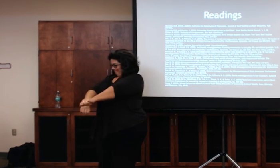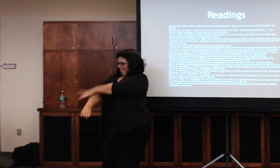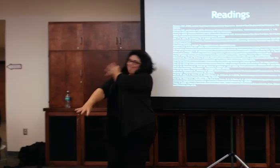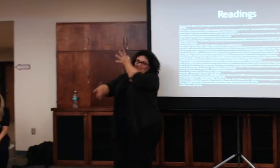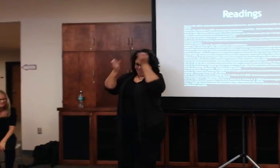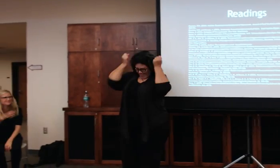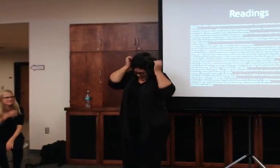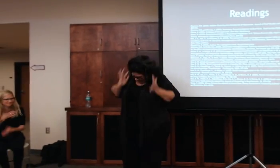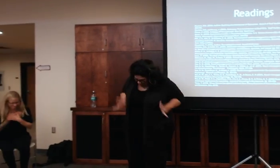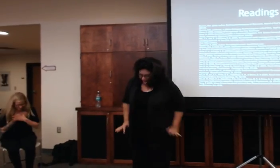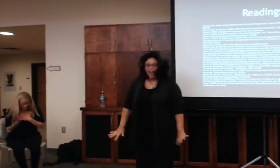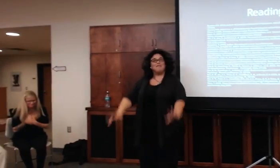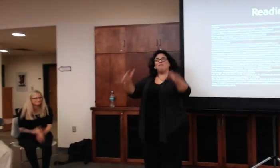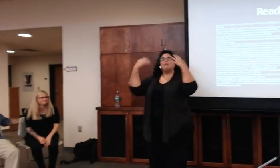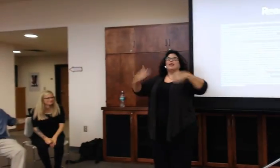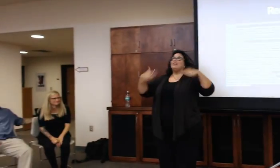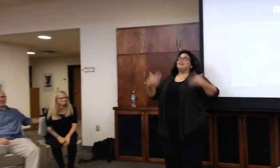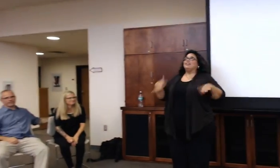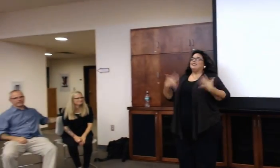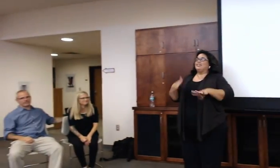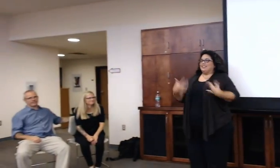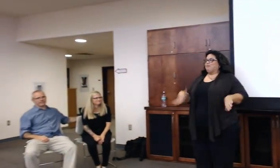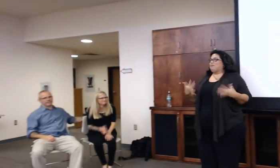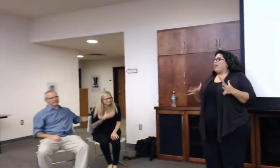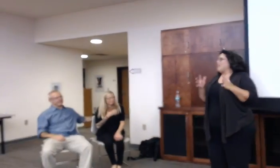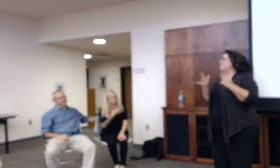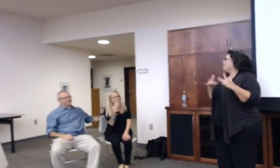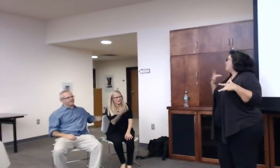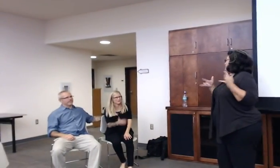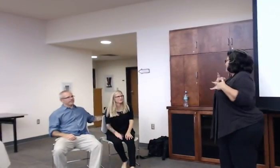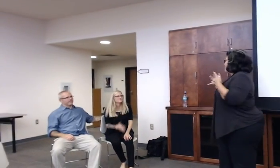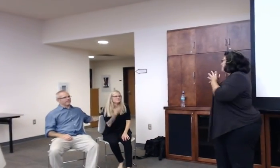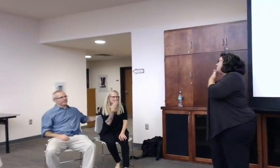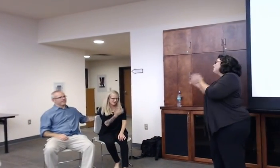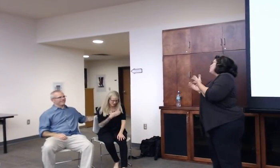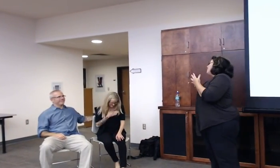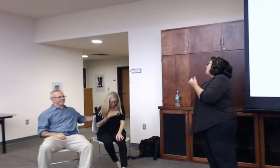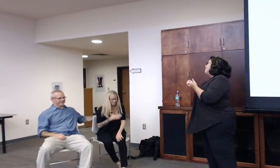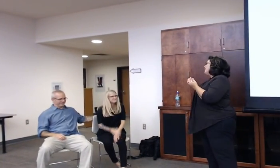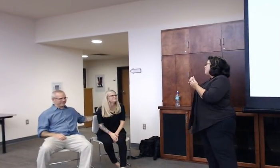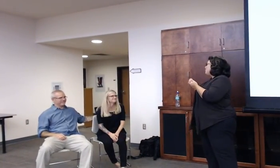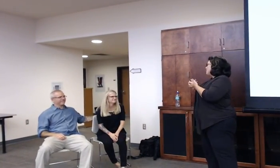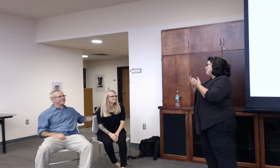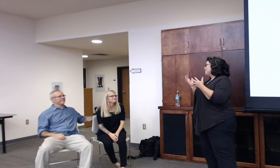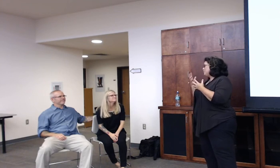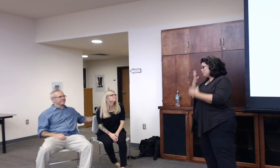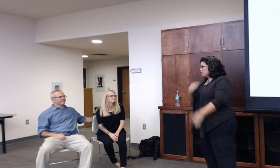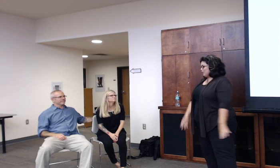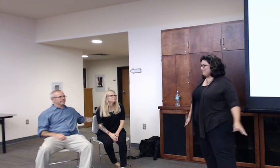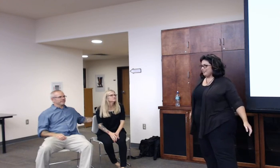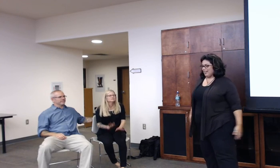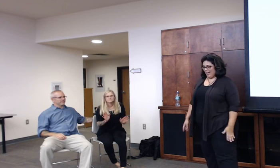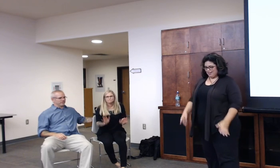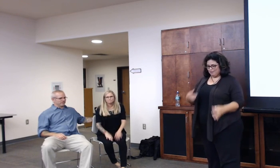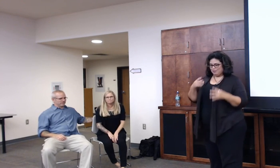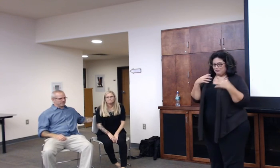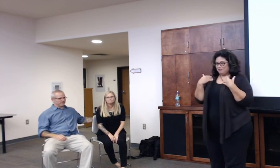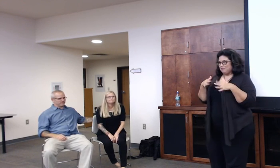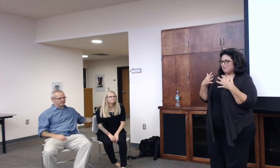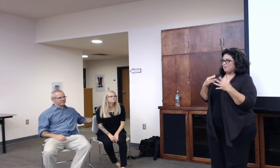for goosebumps. My goosebumps have goosebumps. I mean, seriously, very excited. I mean, thank you for everything. That was a beautiful presentation,